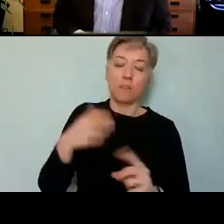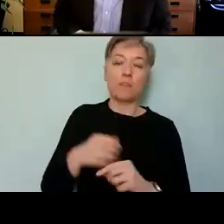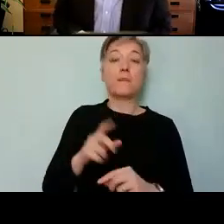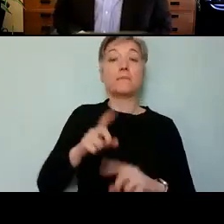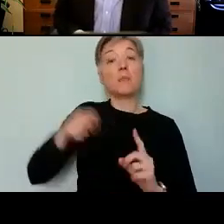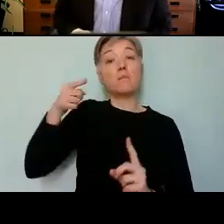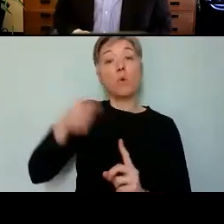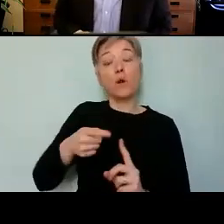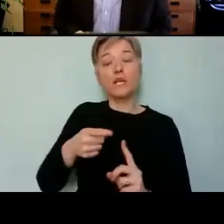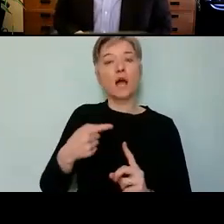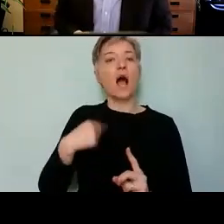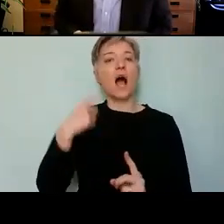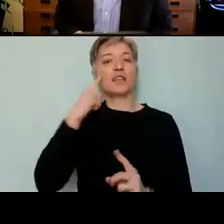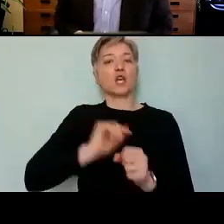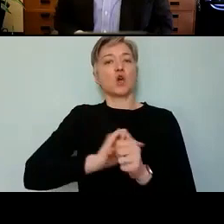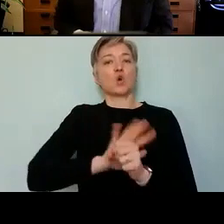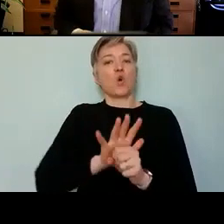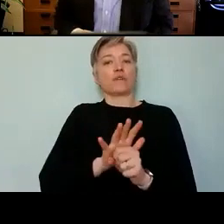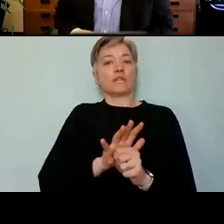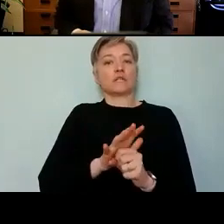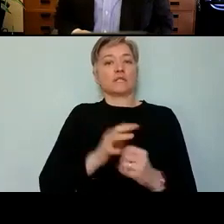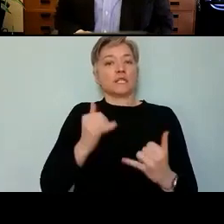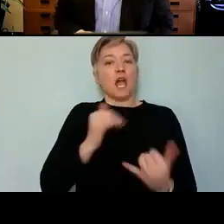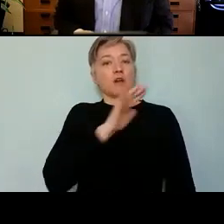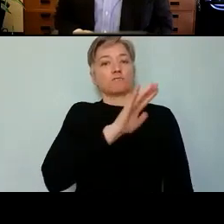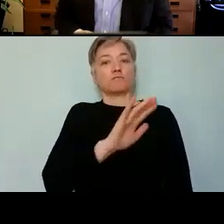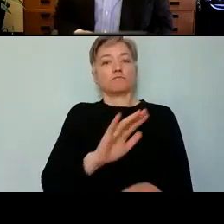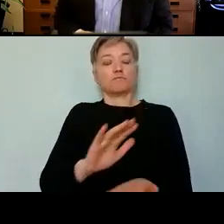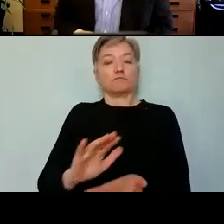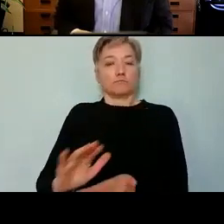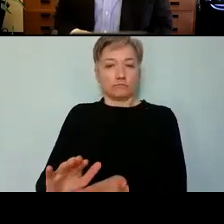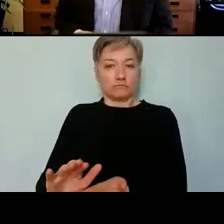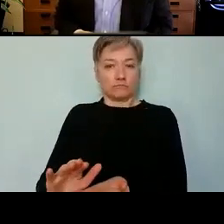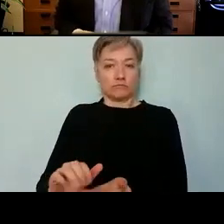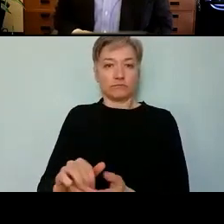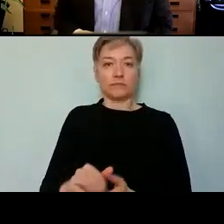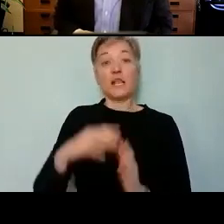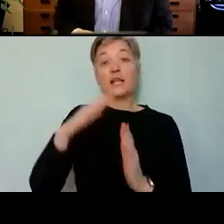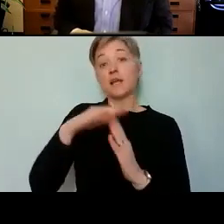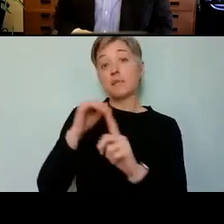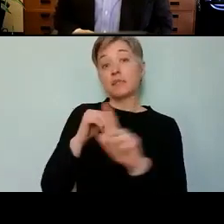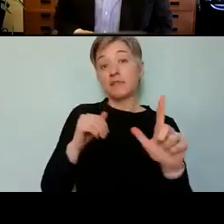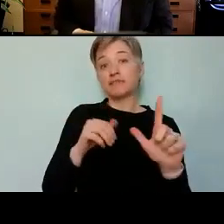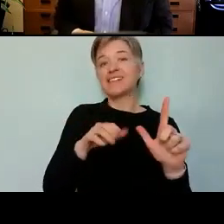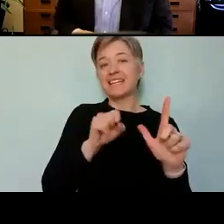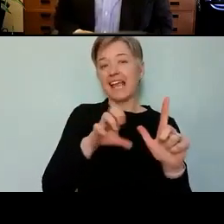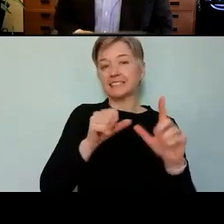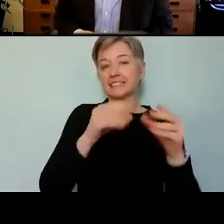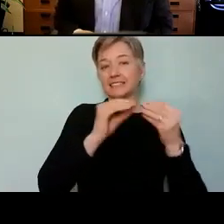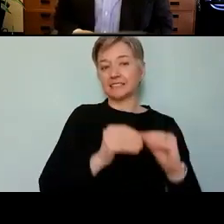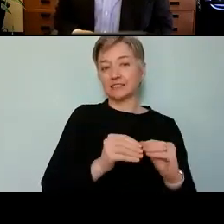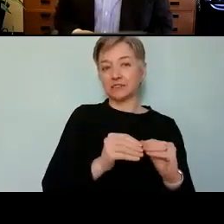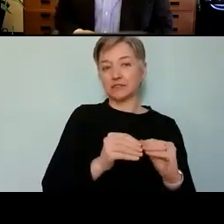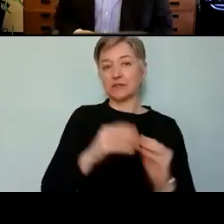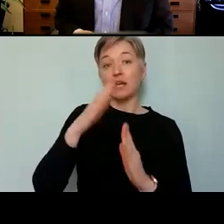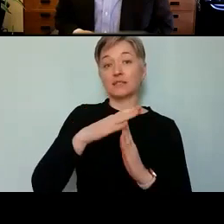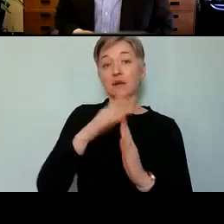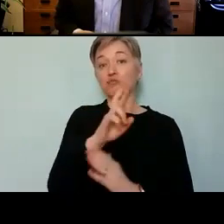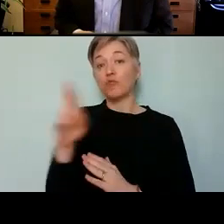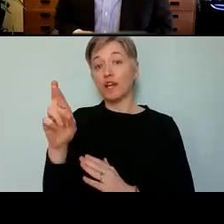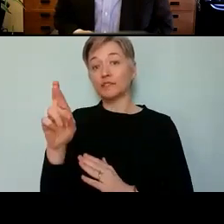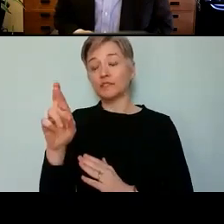believe, of the COVID pandemic. On the top left are cases. On the top right is positivity